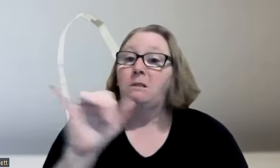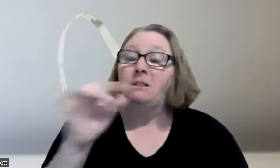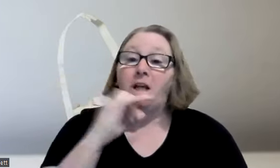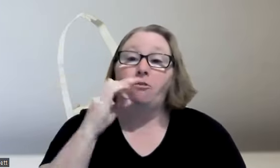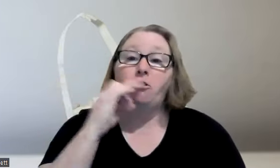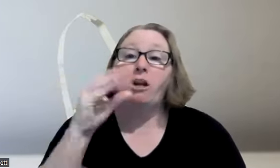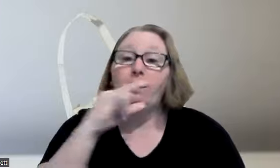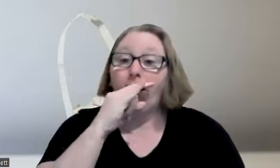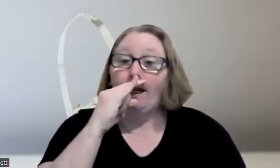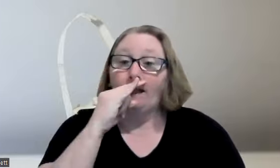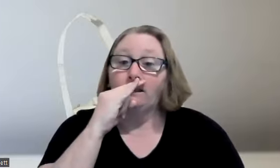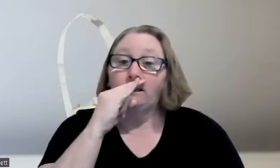The same for hearing kids.